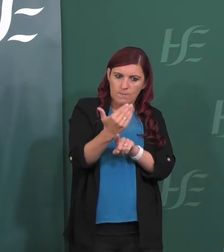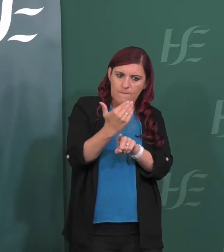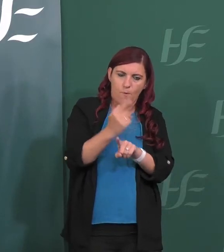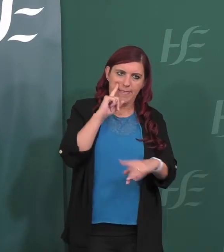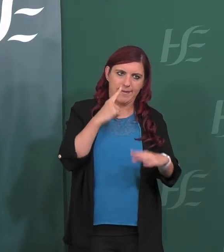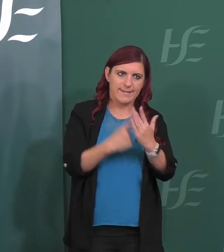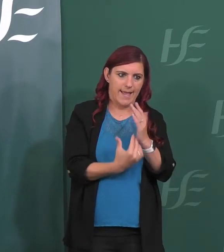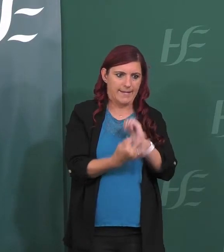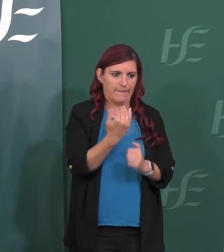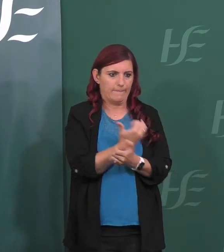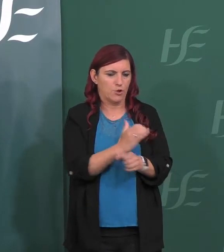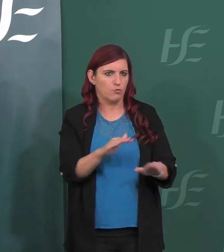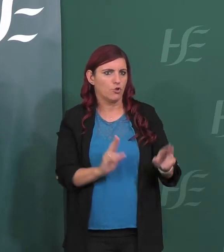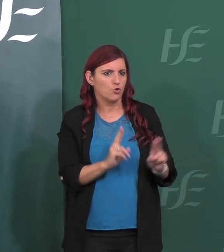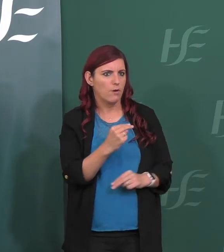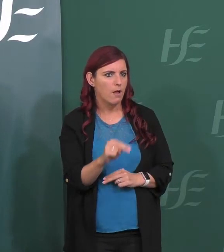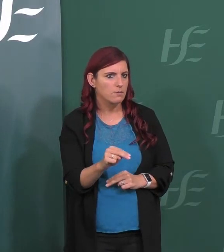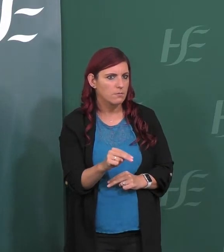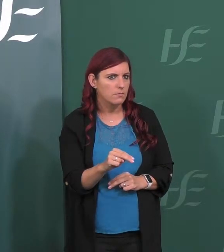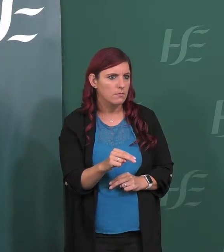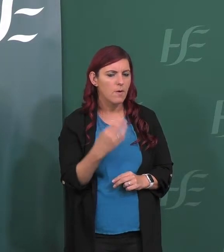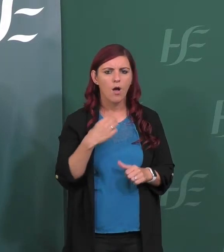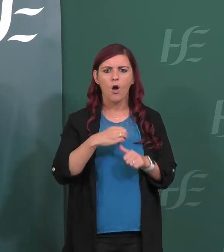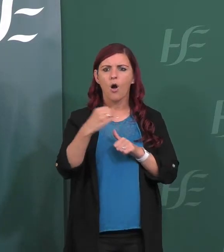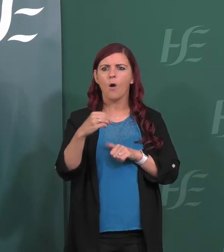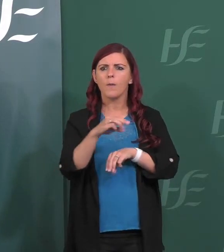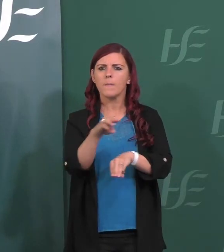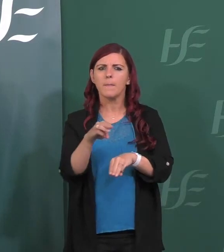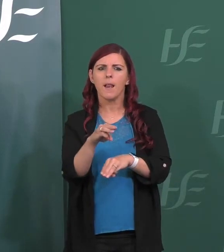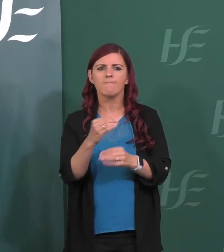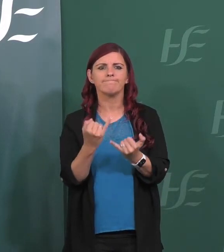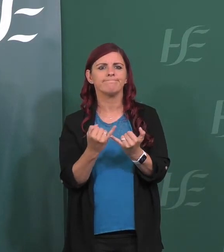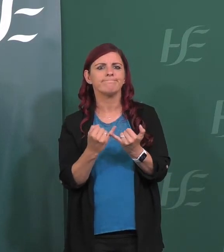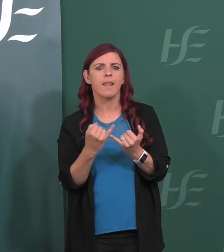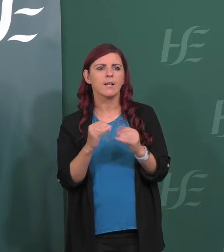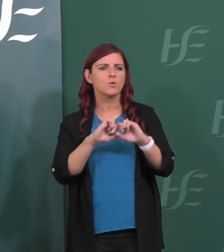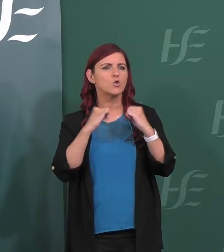facts. Others are in socially marginalised